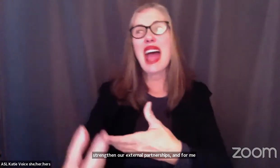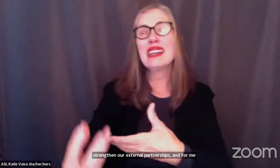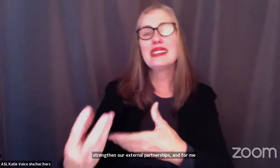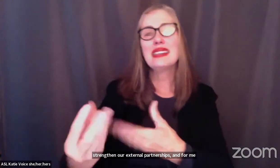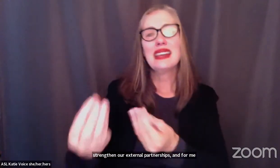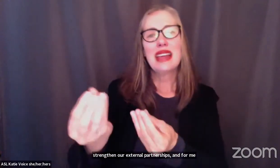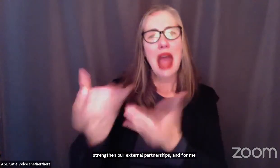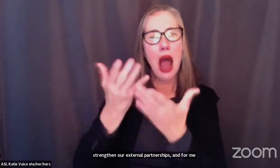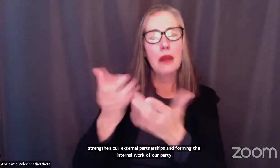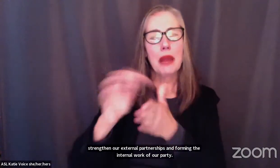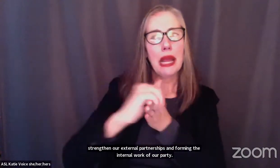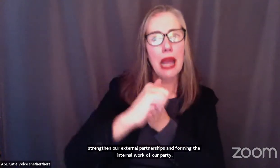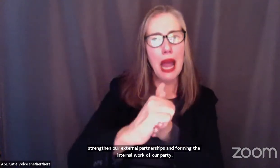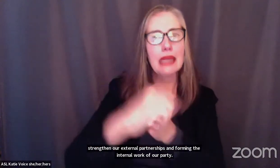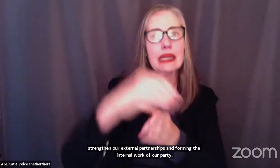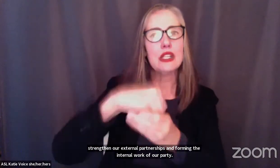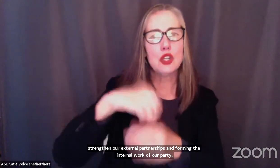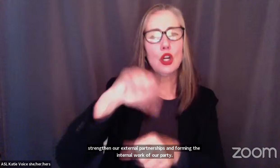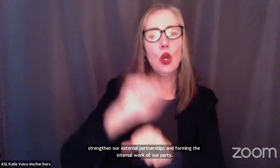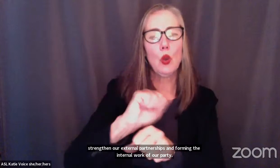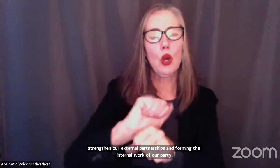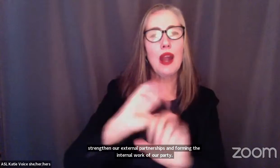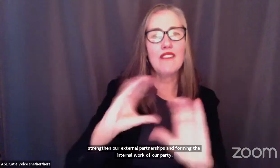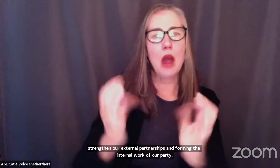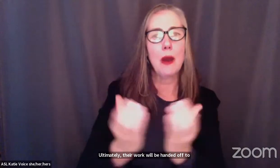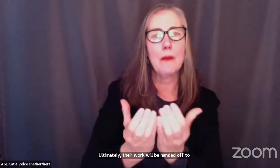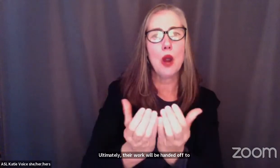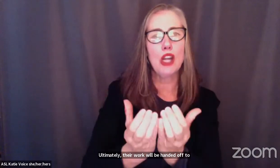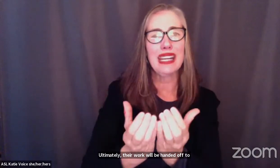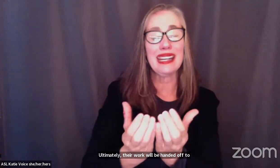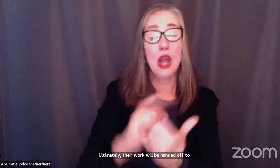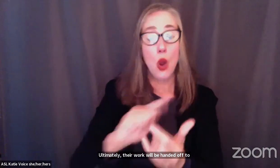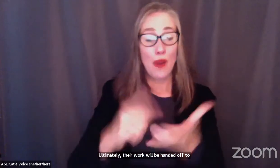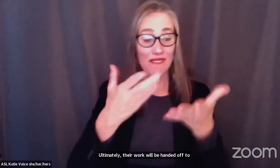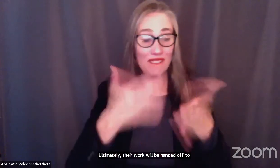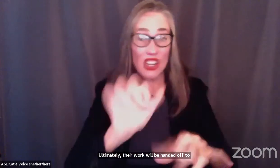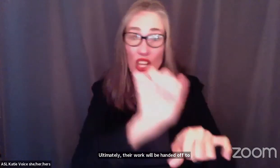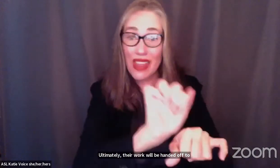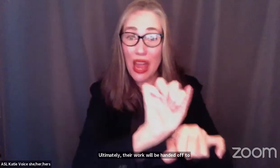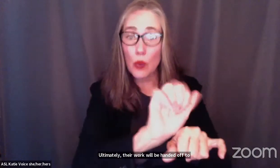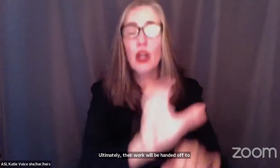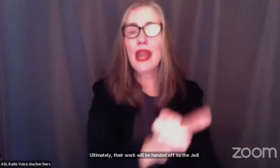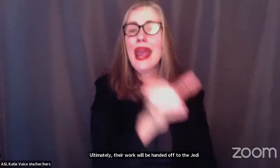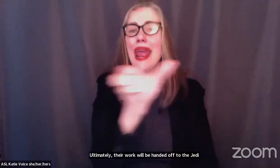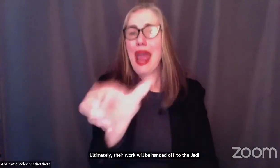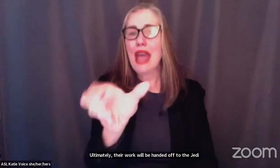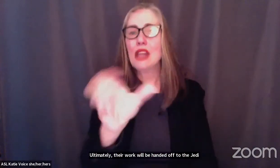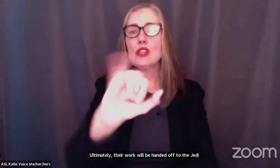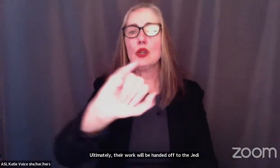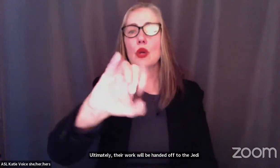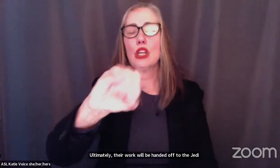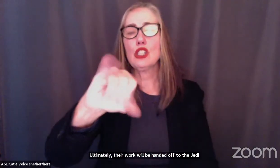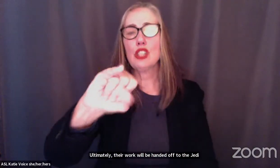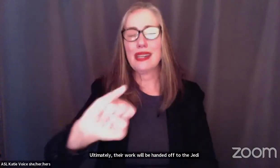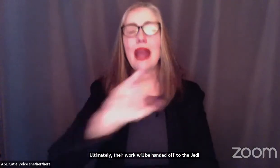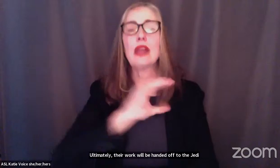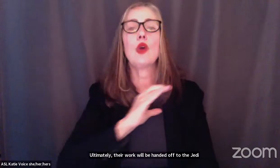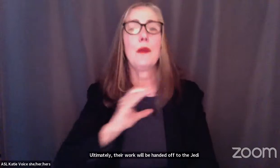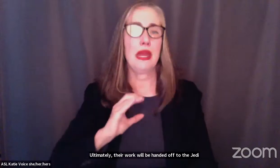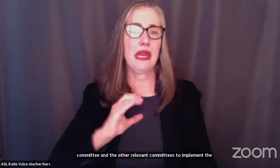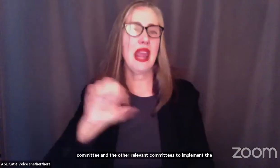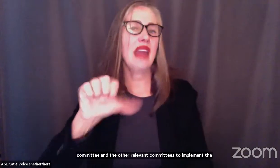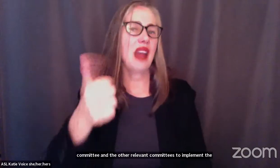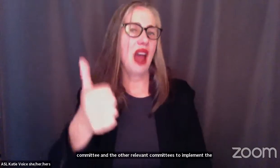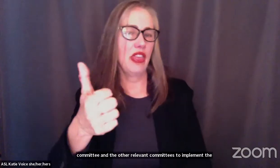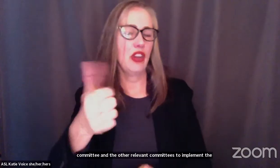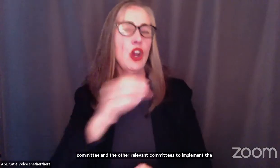party. Ultimately, their work will be handed off to the JEDI committee and the other relevant committees to implement. The